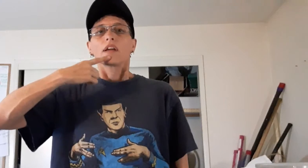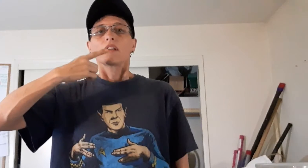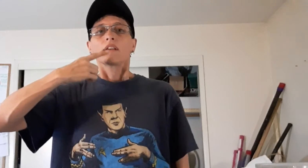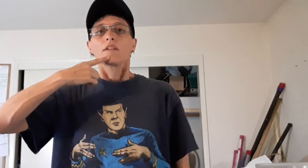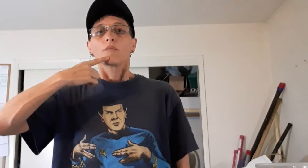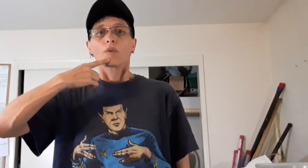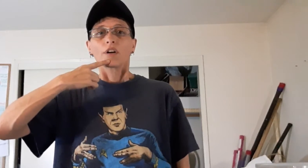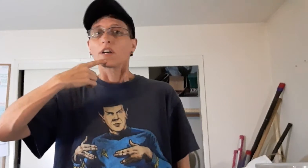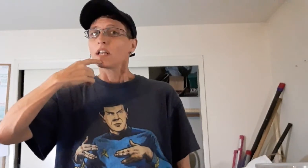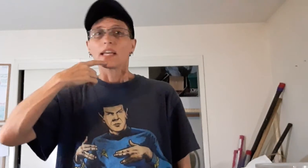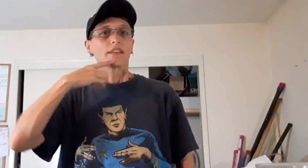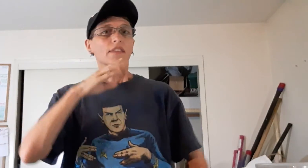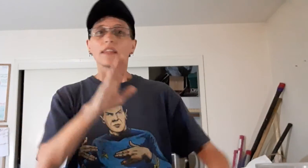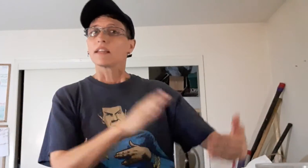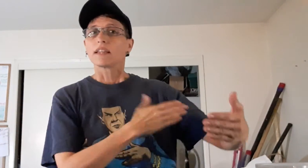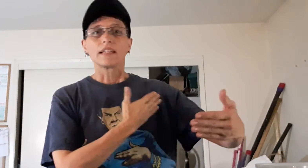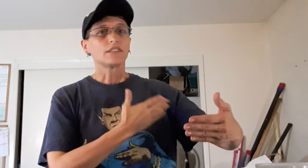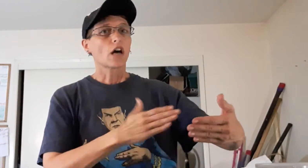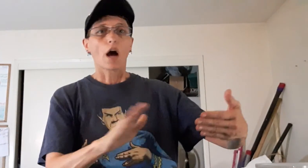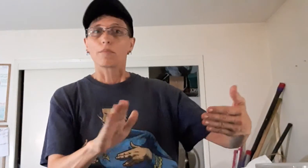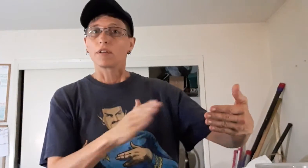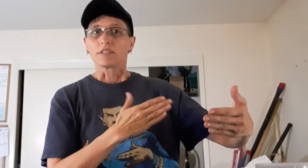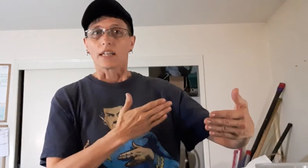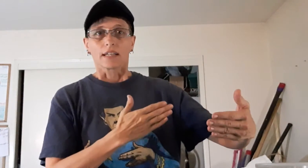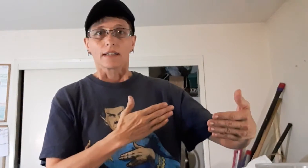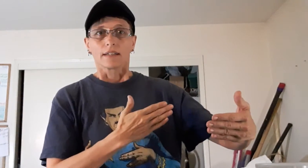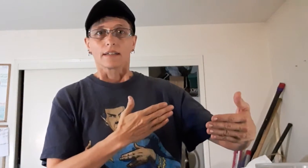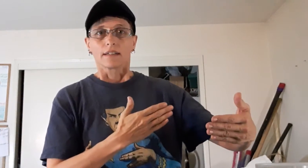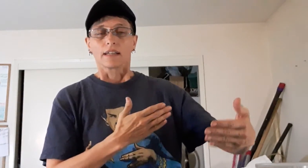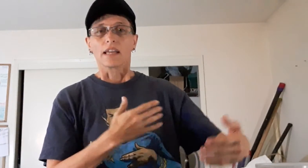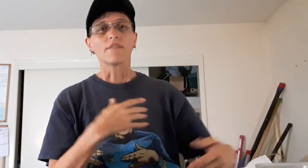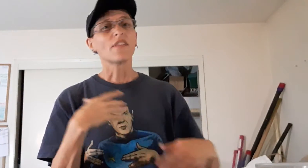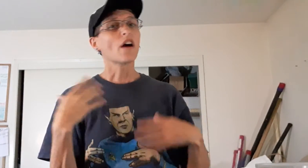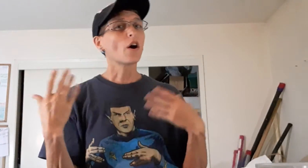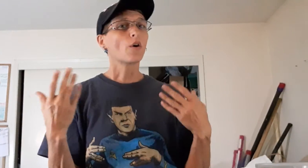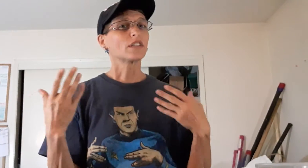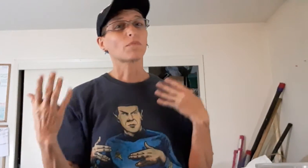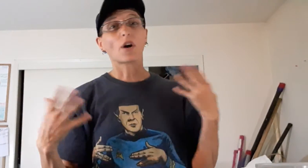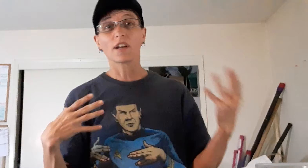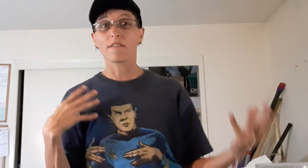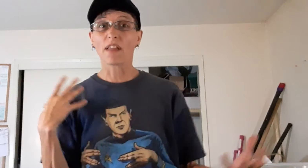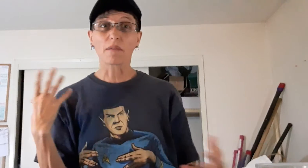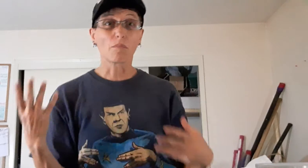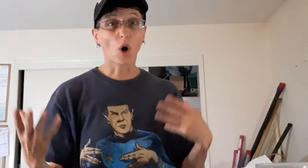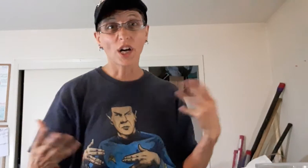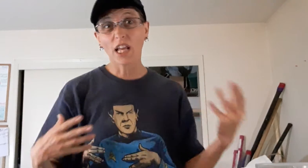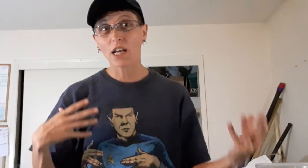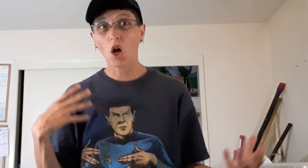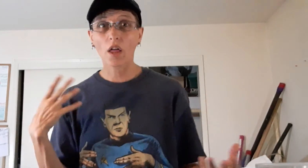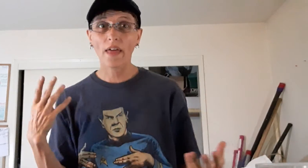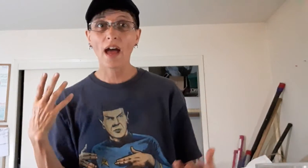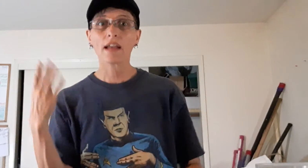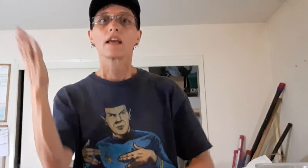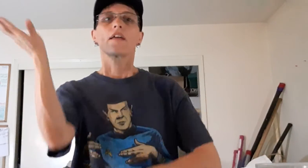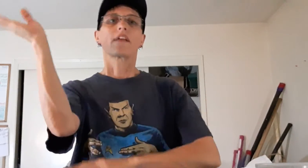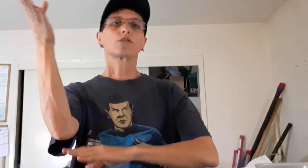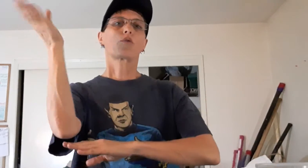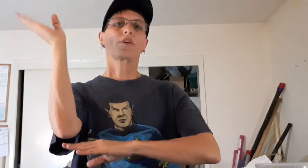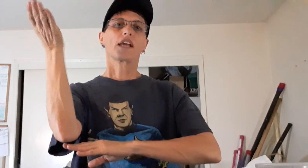Spoken word is not music. Even though it's part of like barding and all that, that's